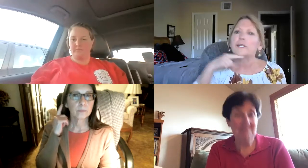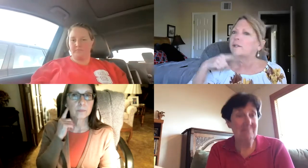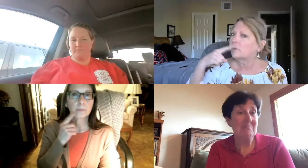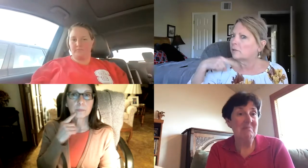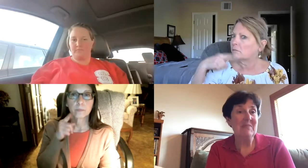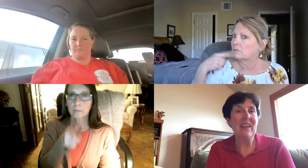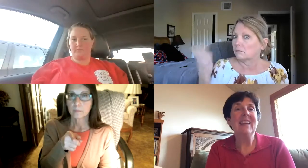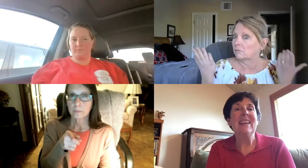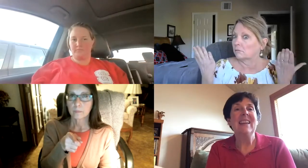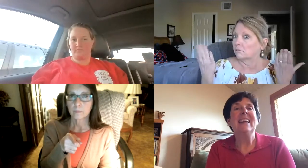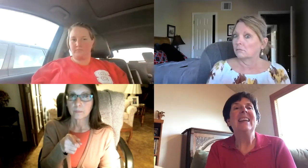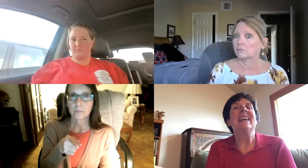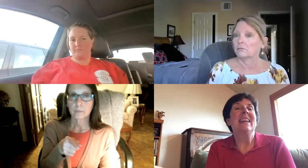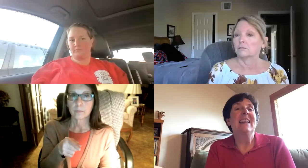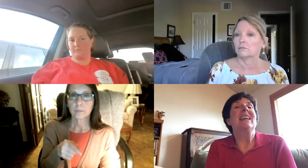Mm-hmm.